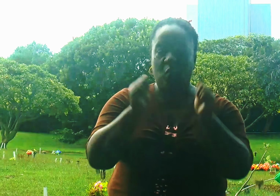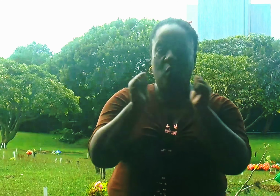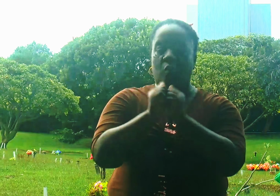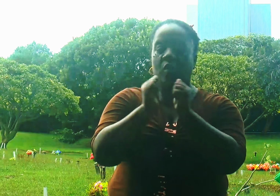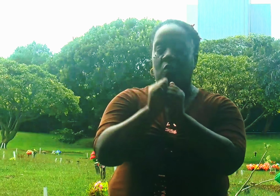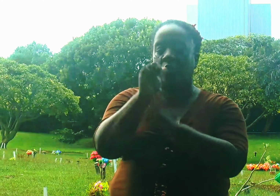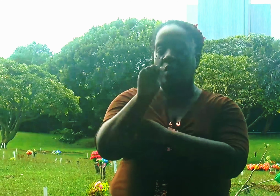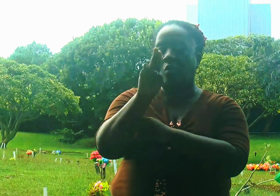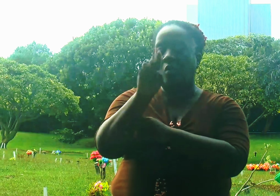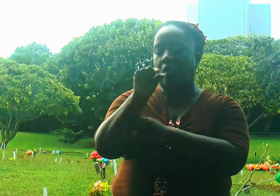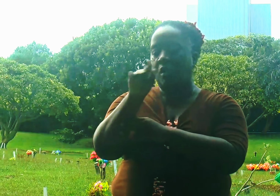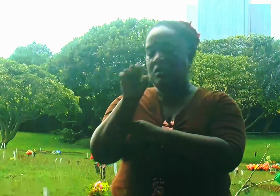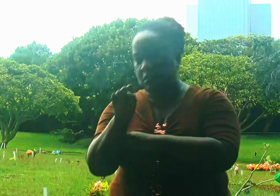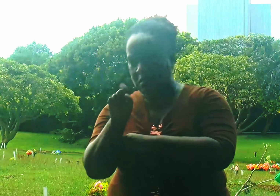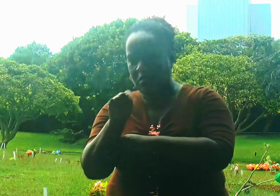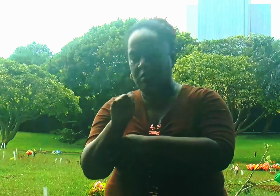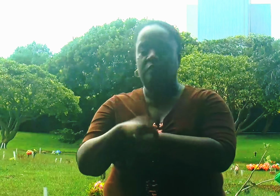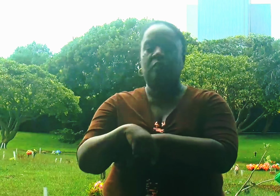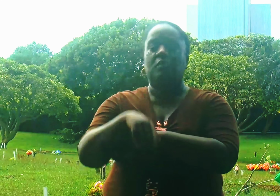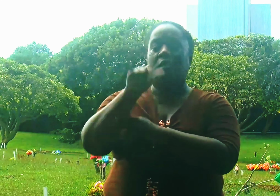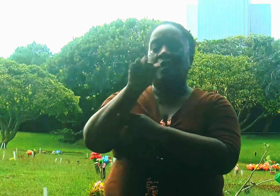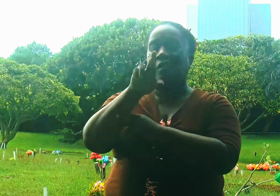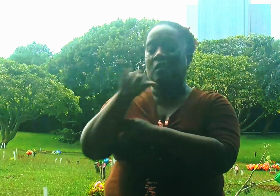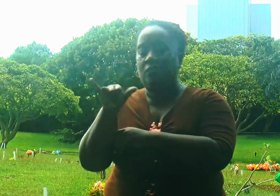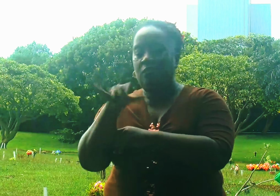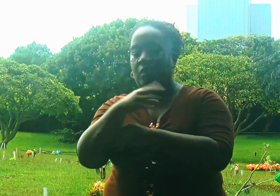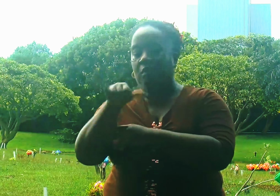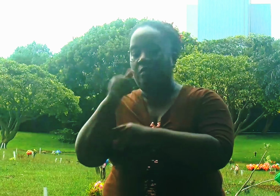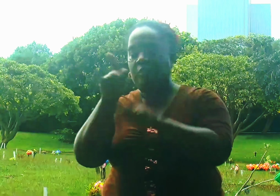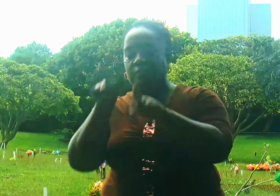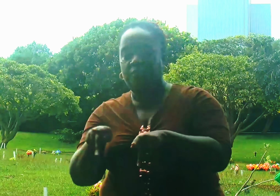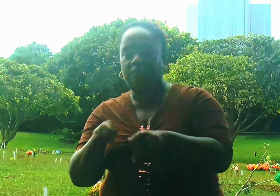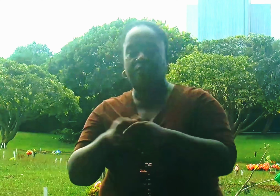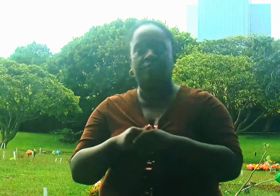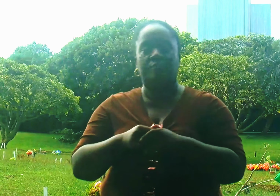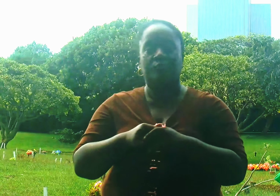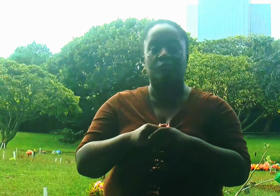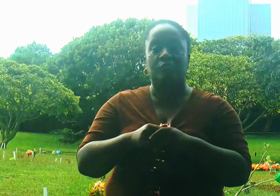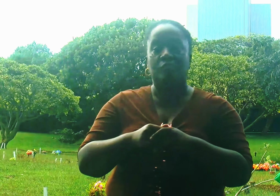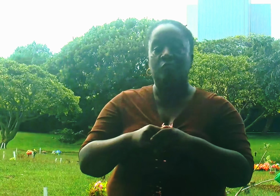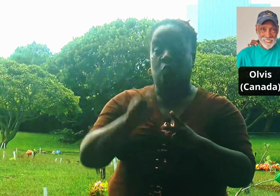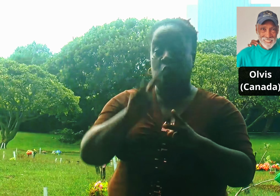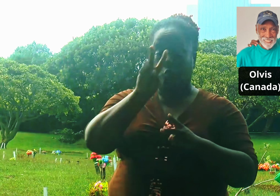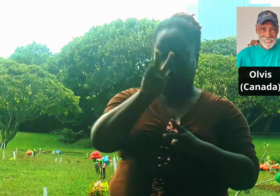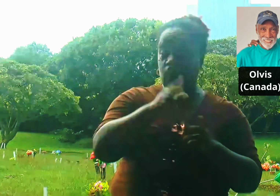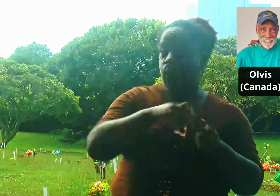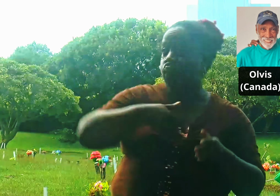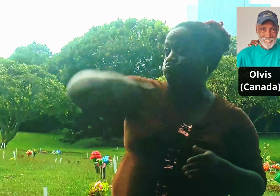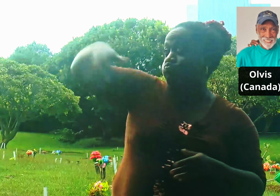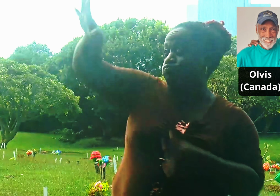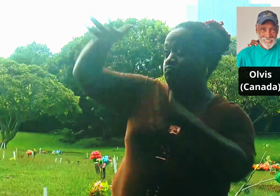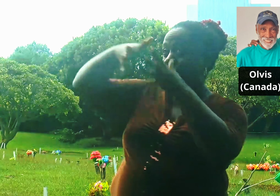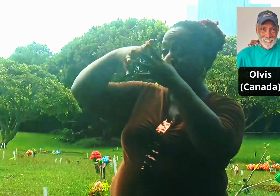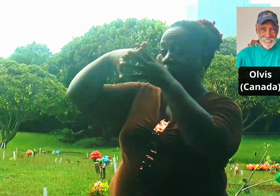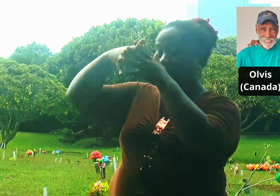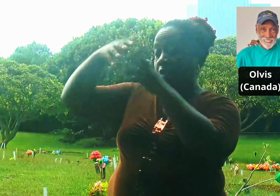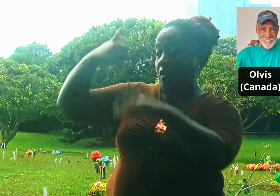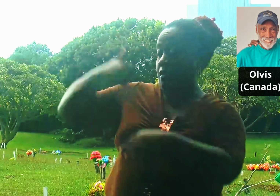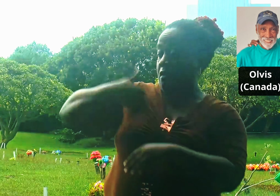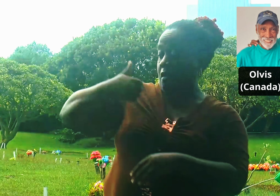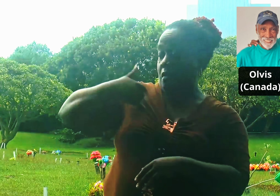Callender, Emerson Jones, and Larry Butler. Even though two of them later migrated, Alvis to Canada and Emerson